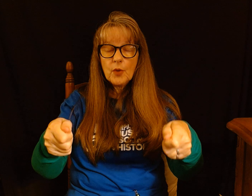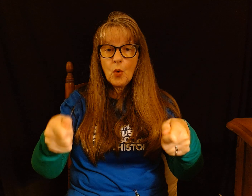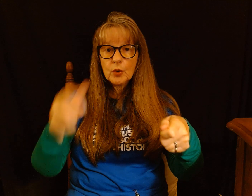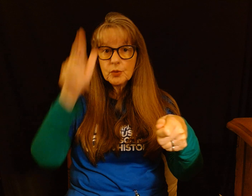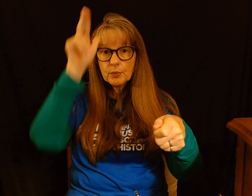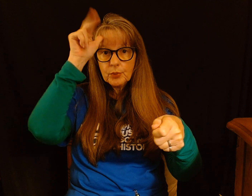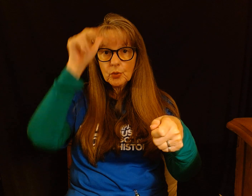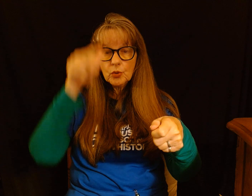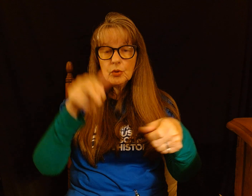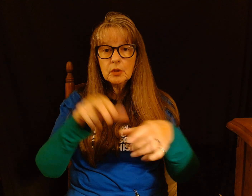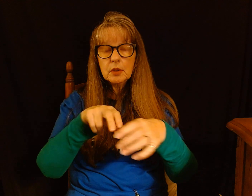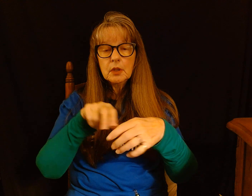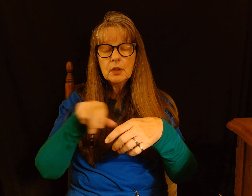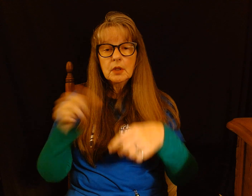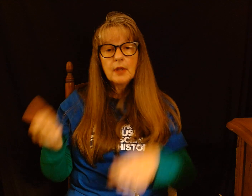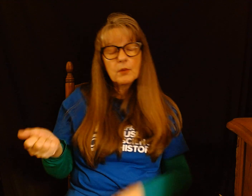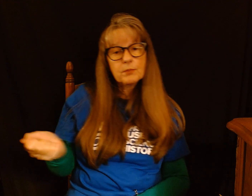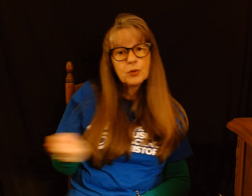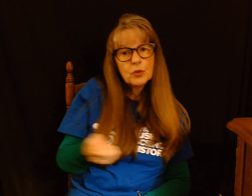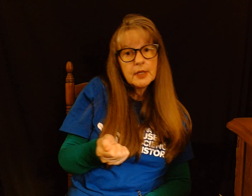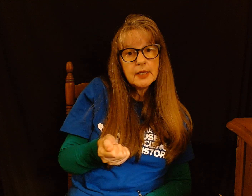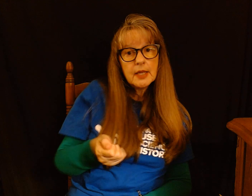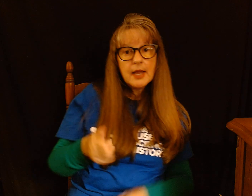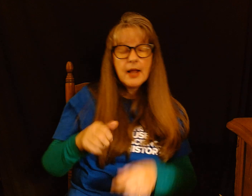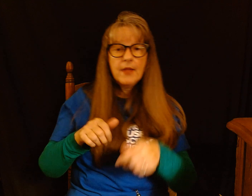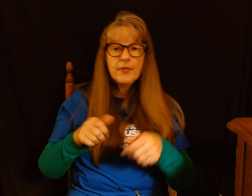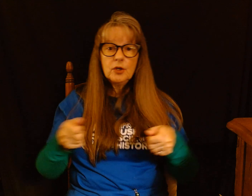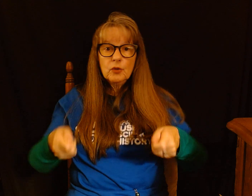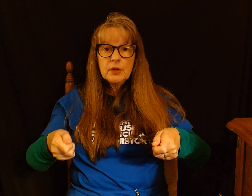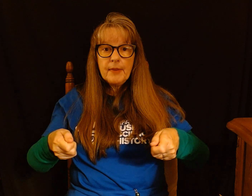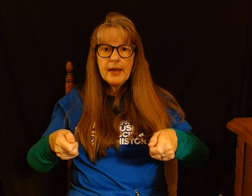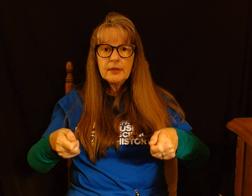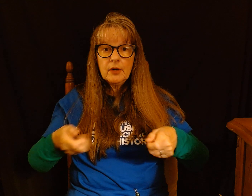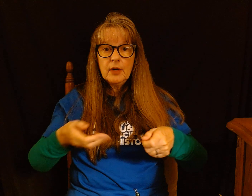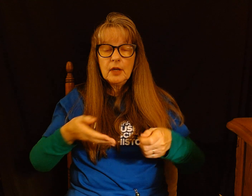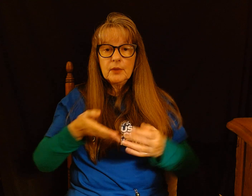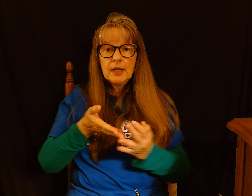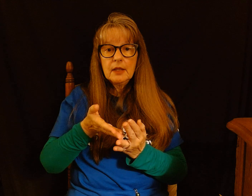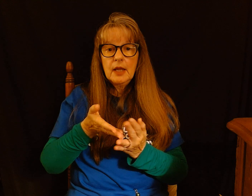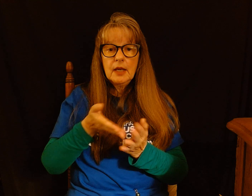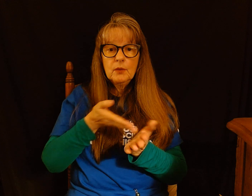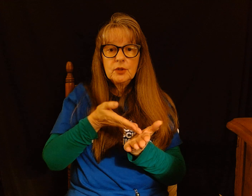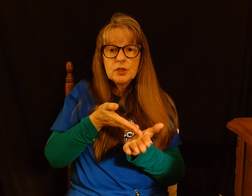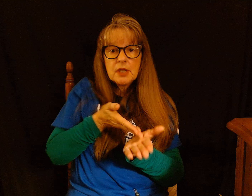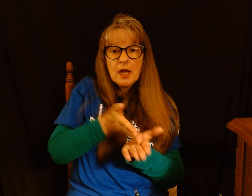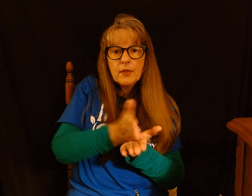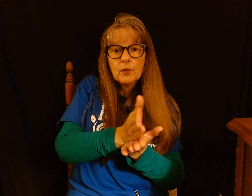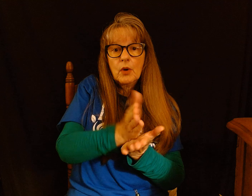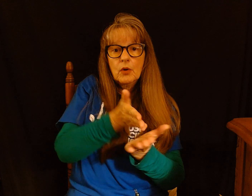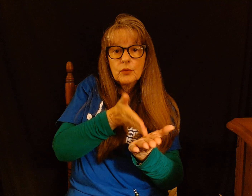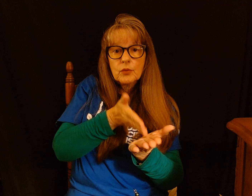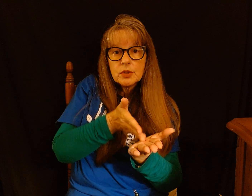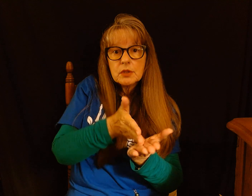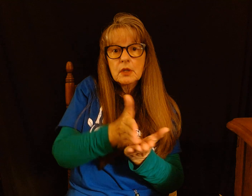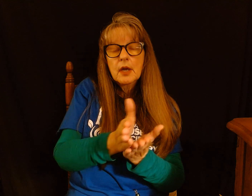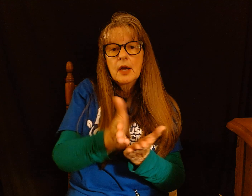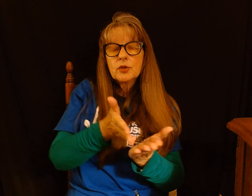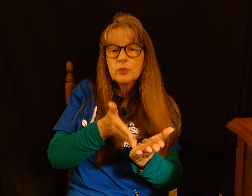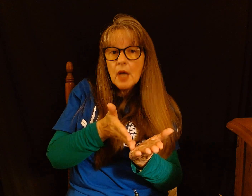horse would pull. They would pull it, and then you're in the back there, and it would just cut the rows. So a lot of